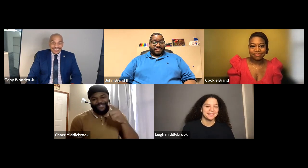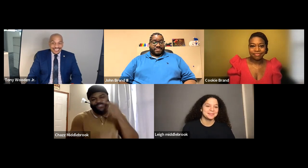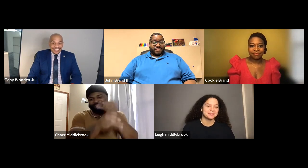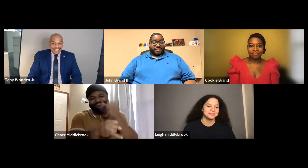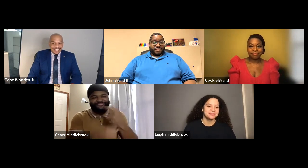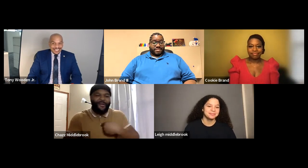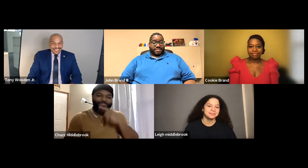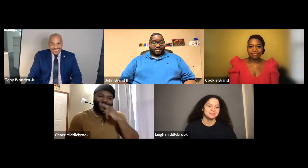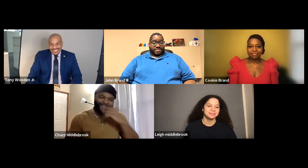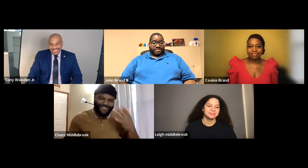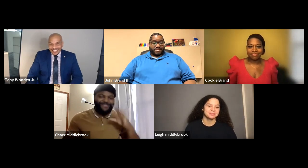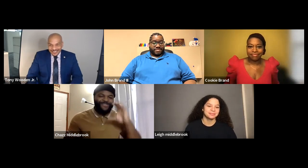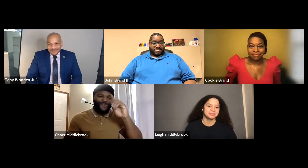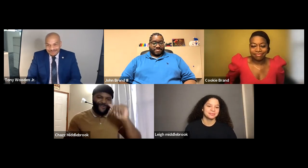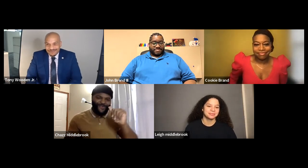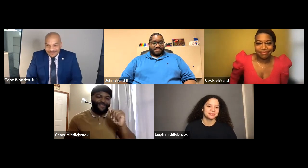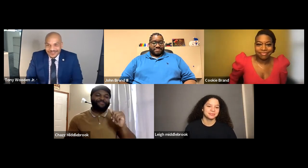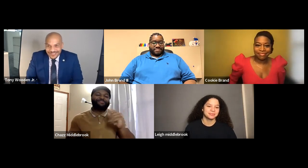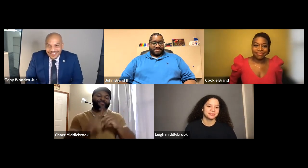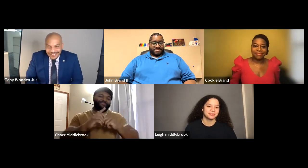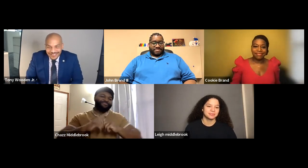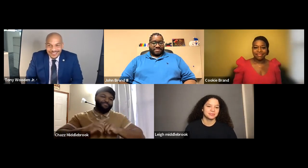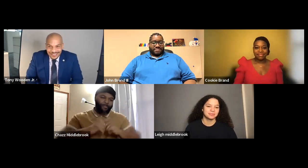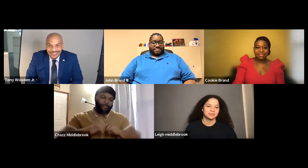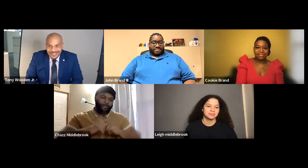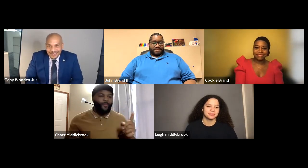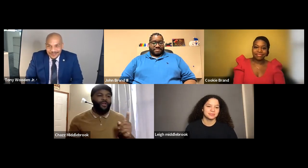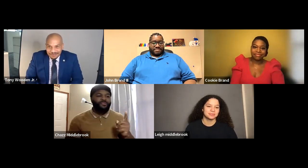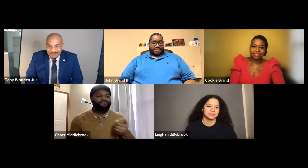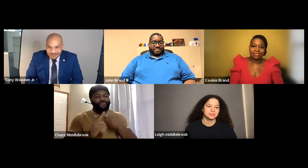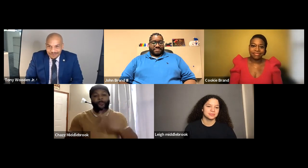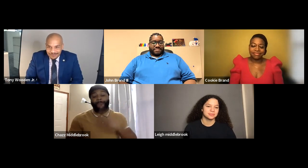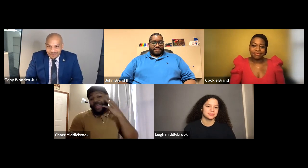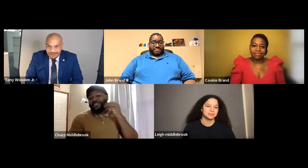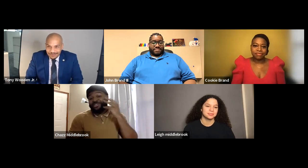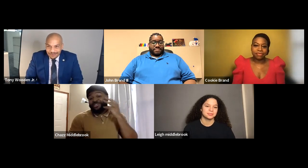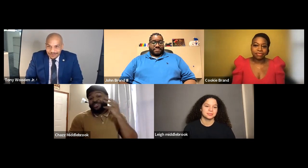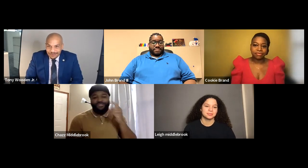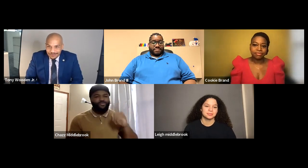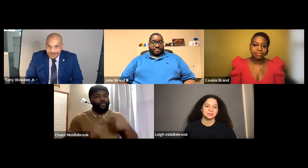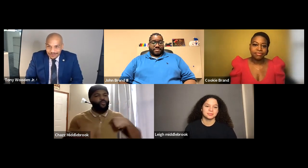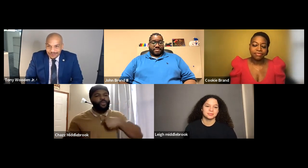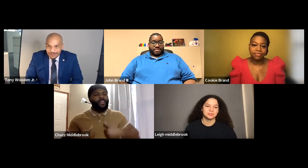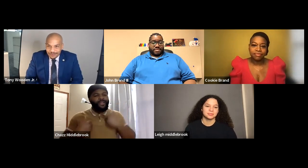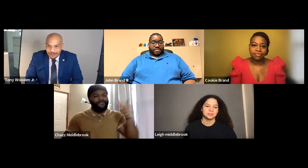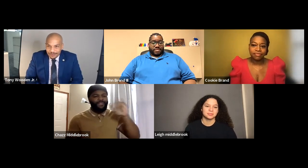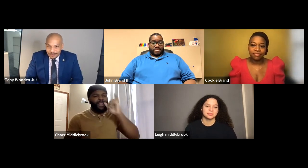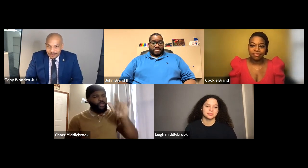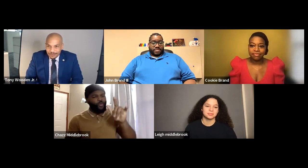Chaz is saying, you know, I'm hearing, my parents are deaf. I was raised as a coda, and my experience is a